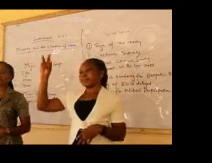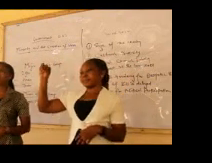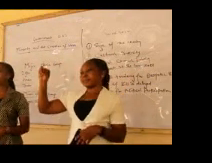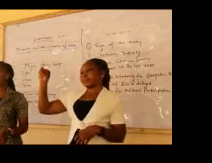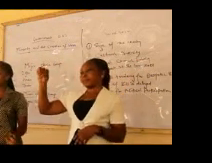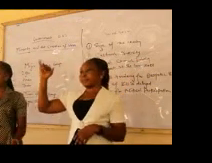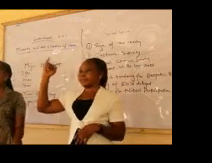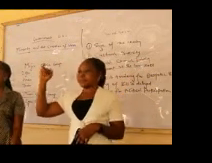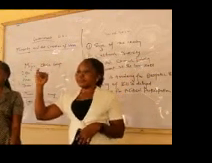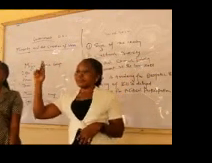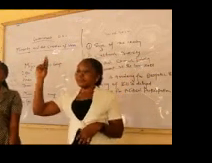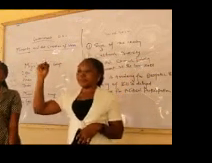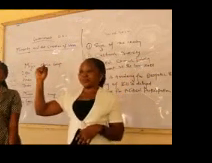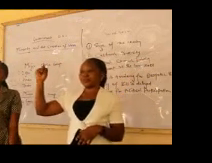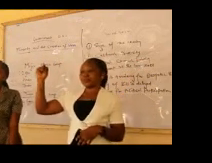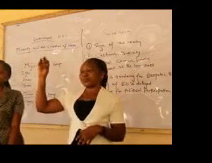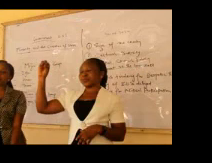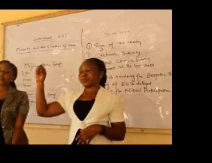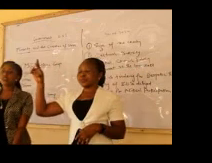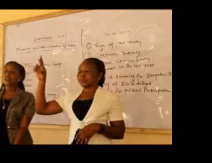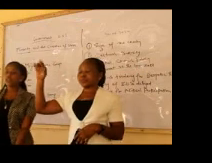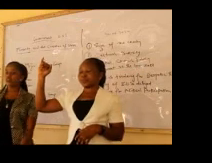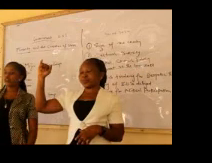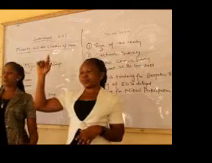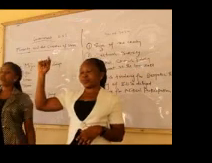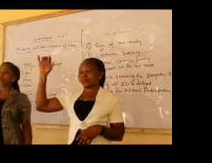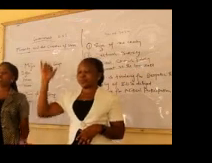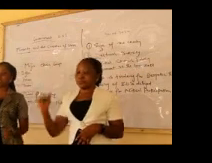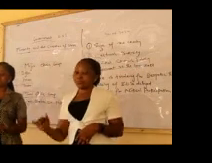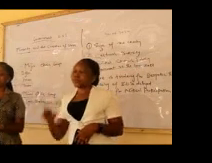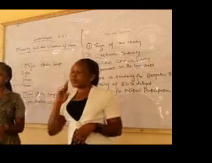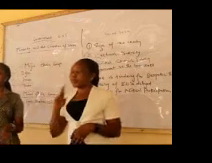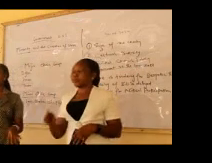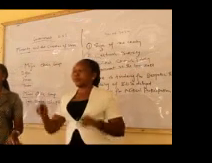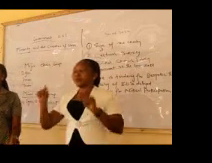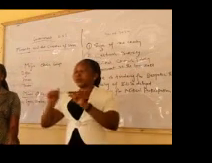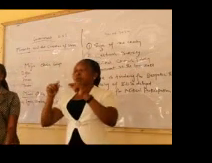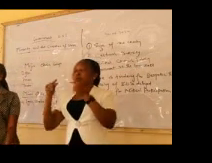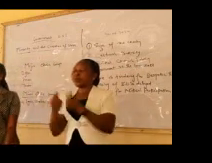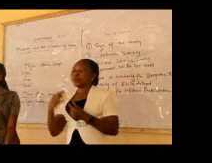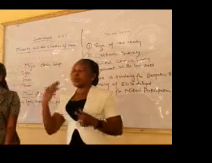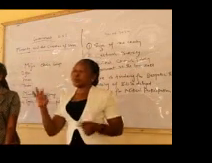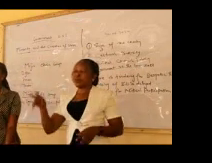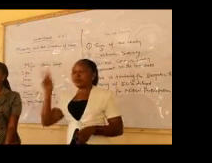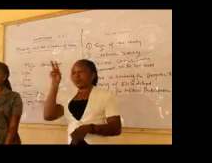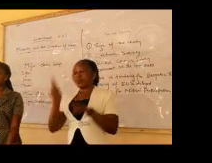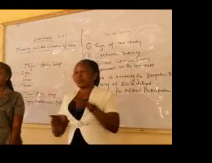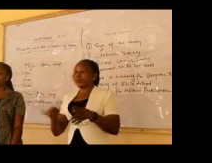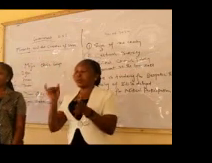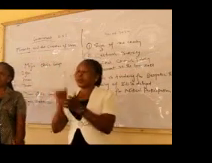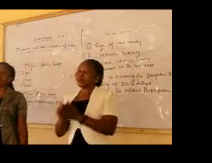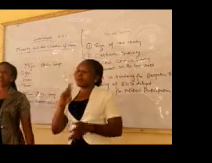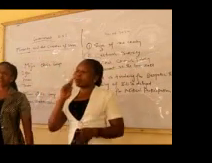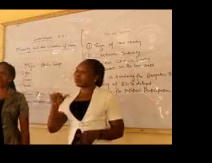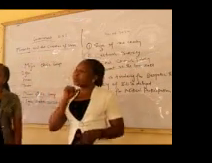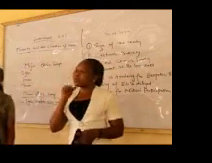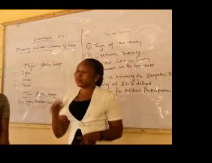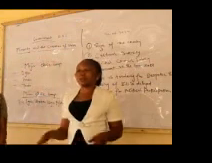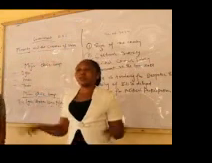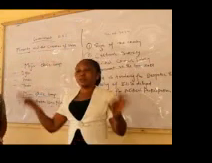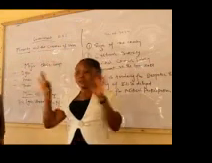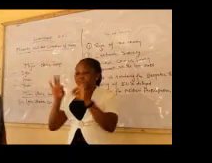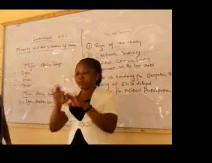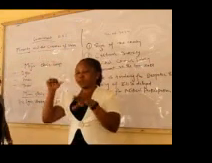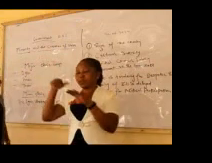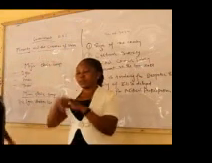be marginalized. They are seen as a group of people that are less important in the society. And because of that,